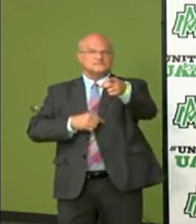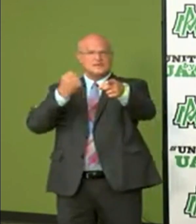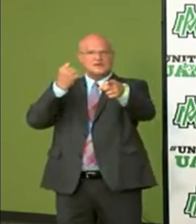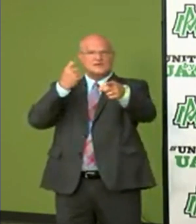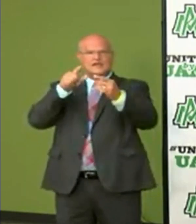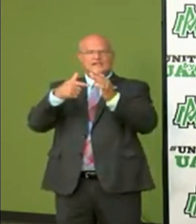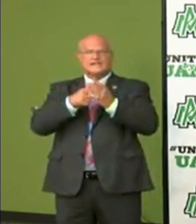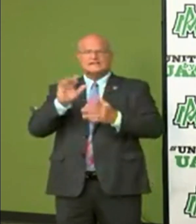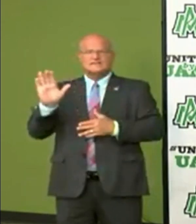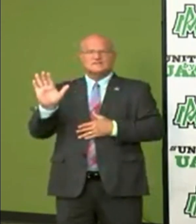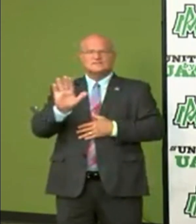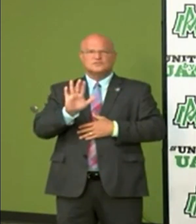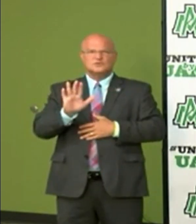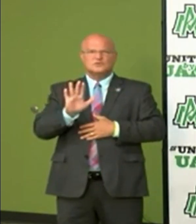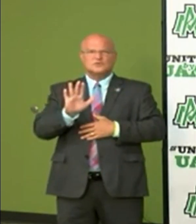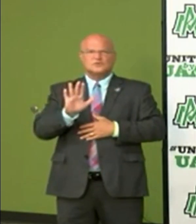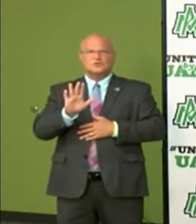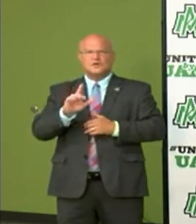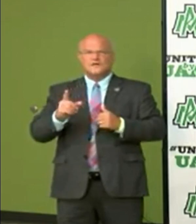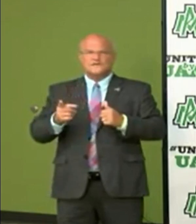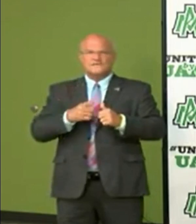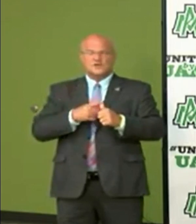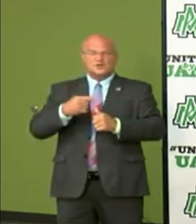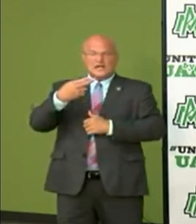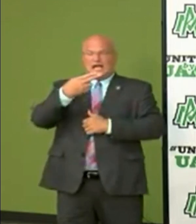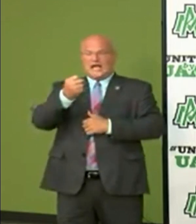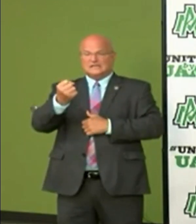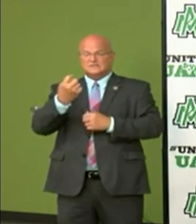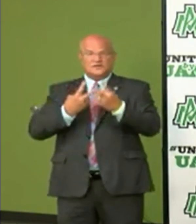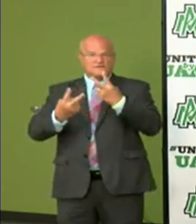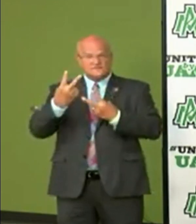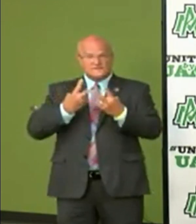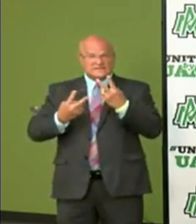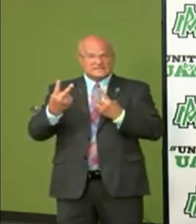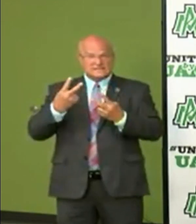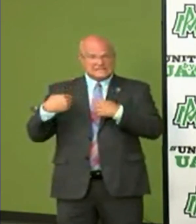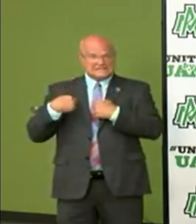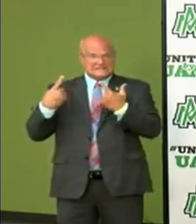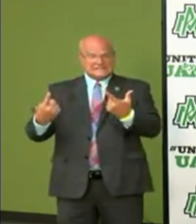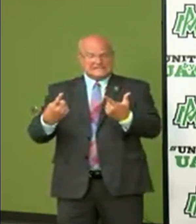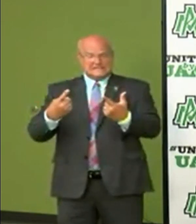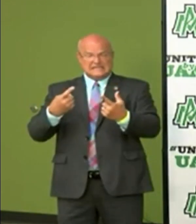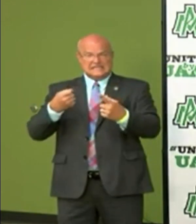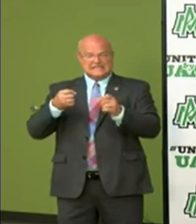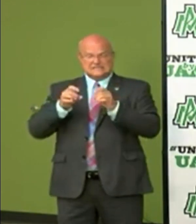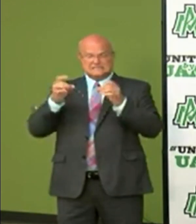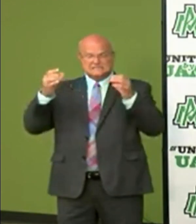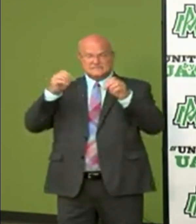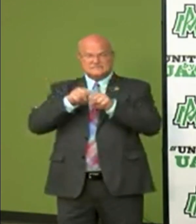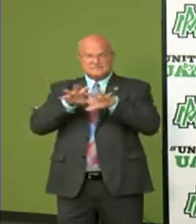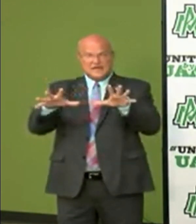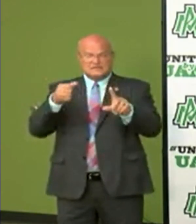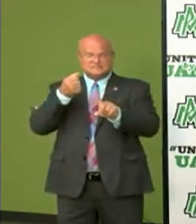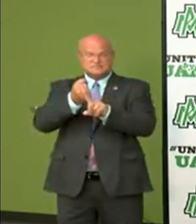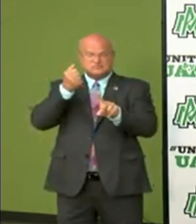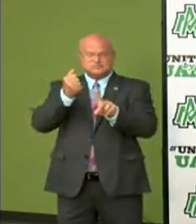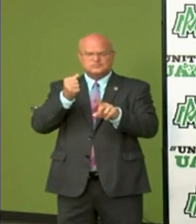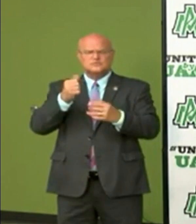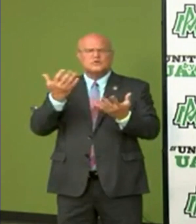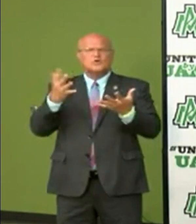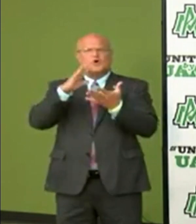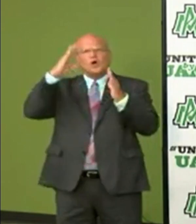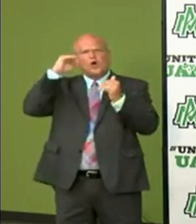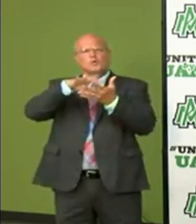that this will be your first high school visit, since the pandemic has been going on. So what are you hoping to